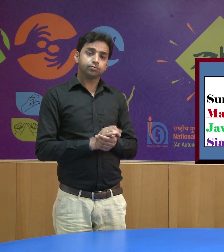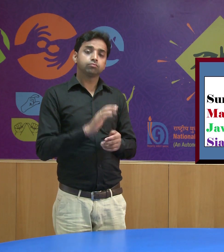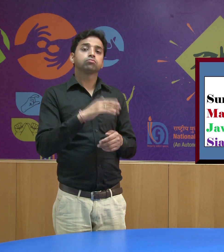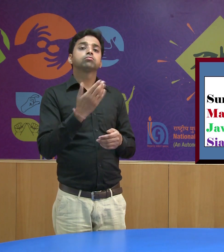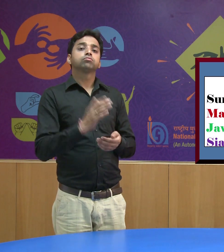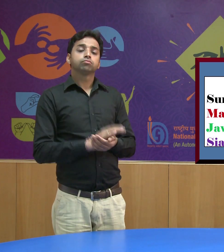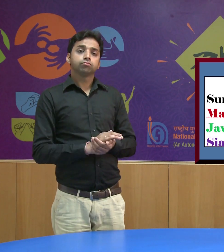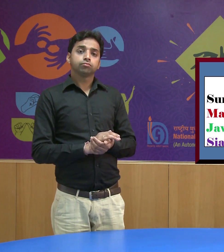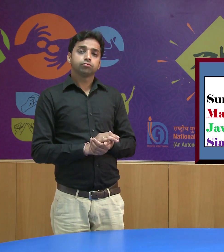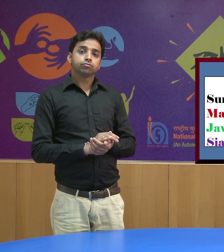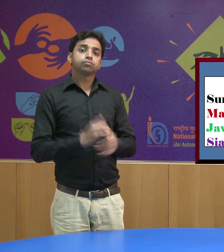Sumatra,